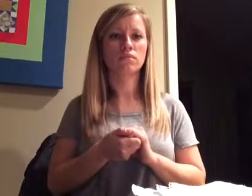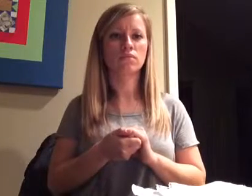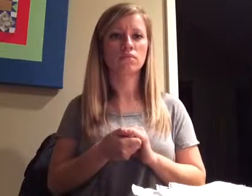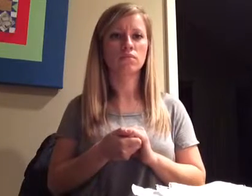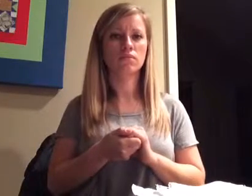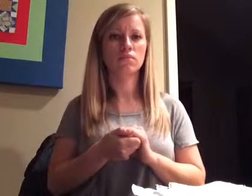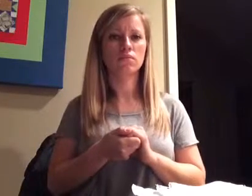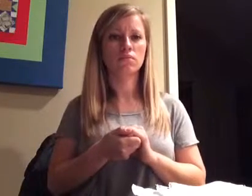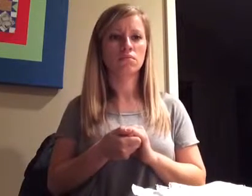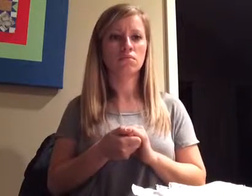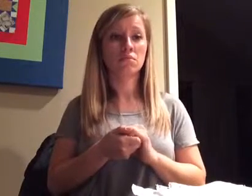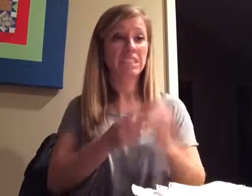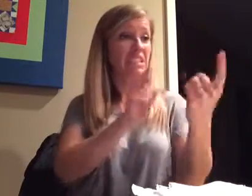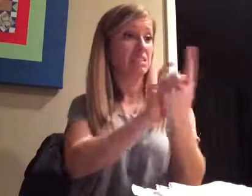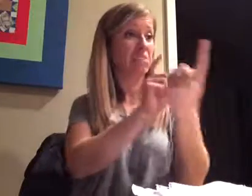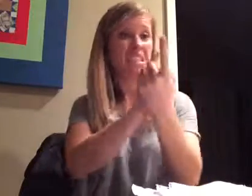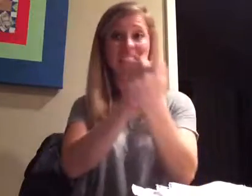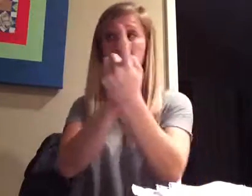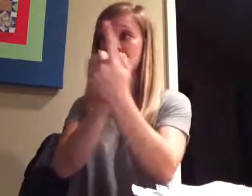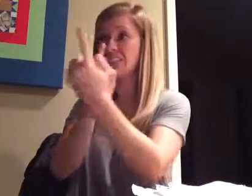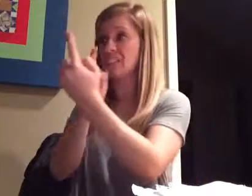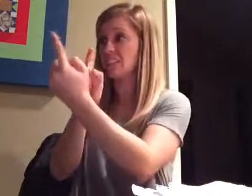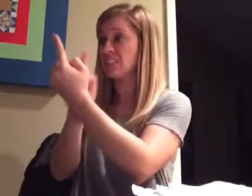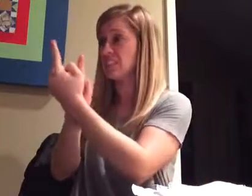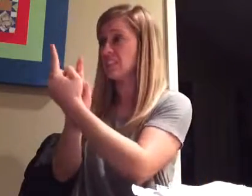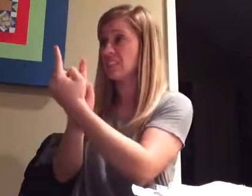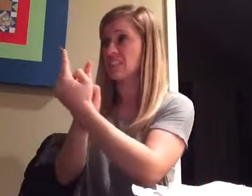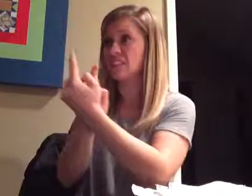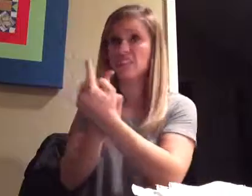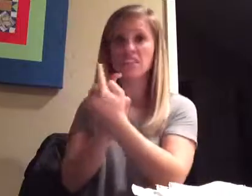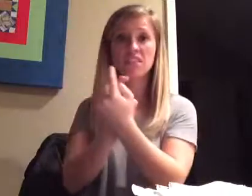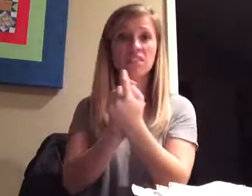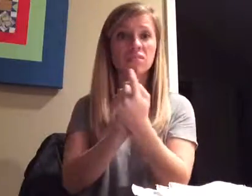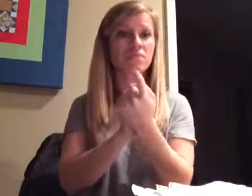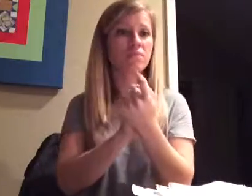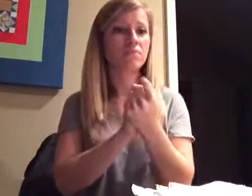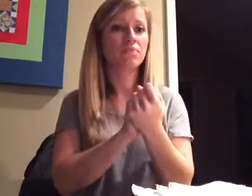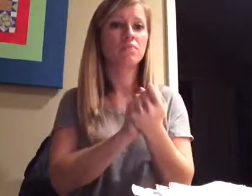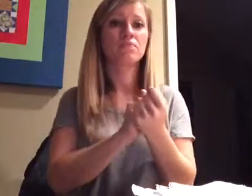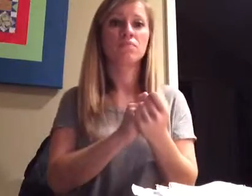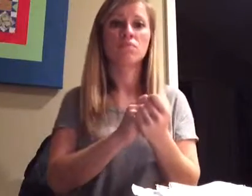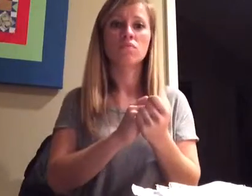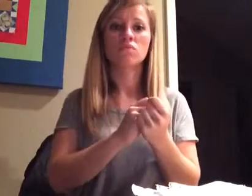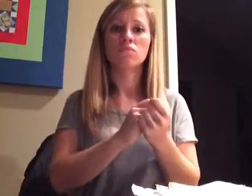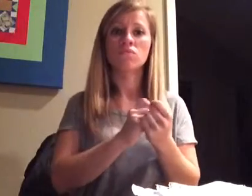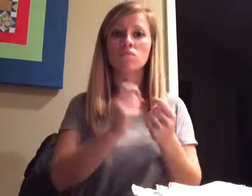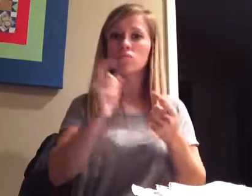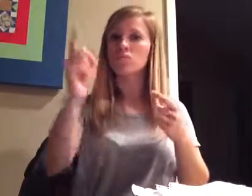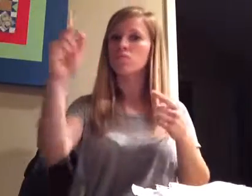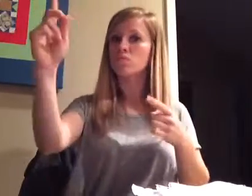And from these meetings and from this inspiration and from these studies, we will begin to set our